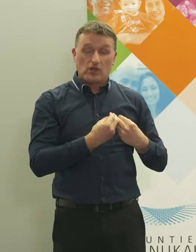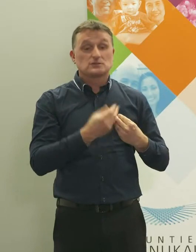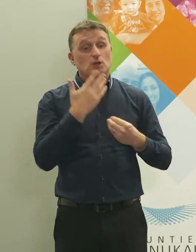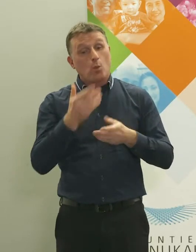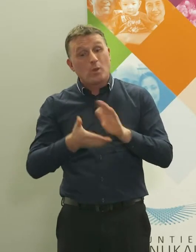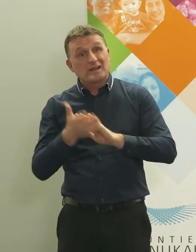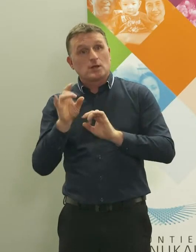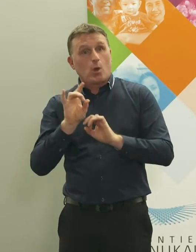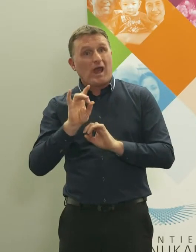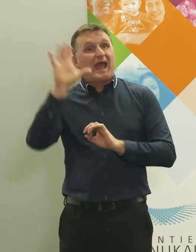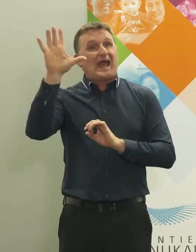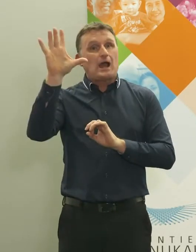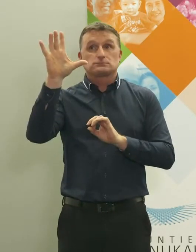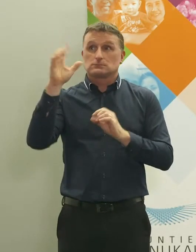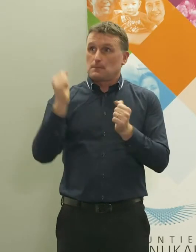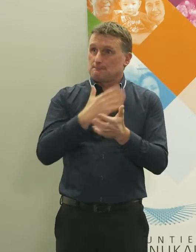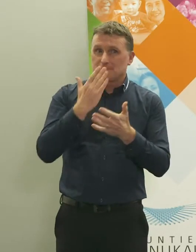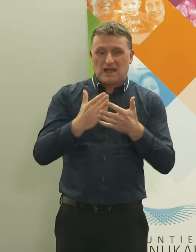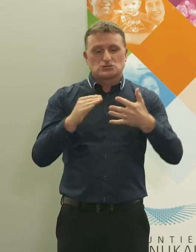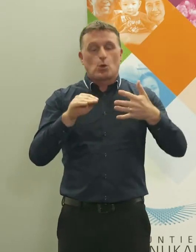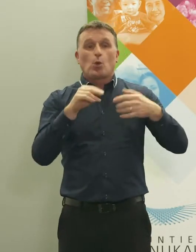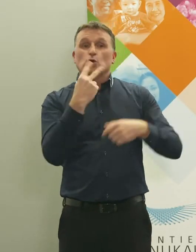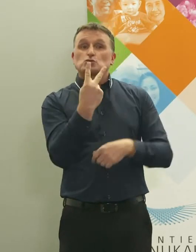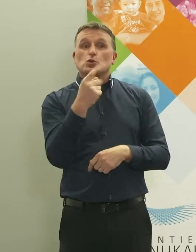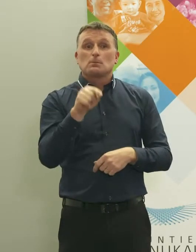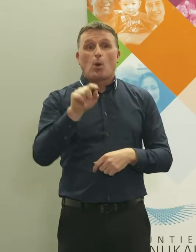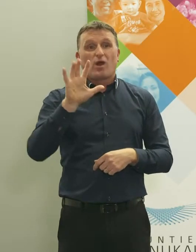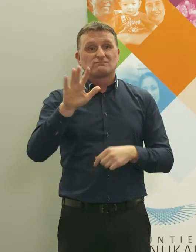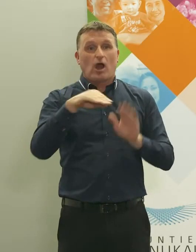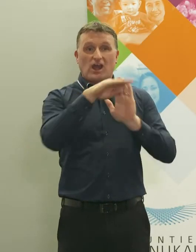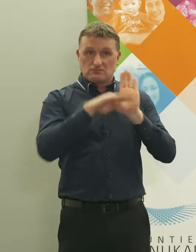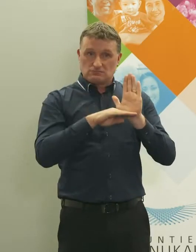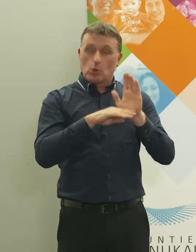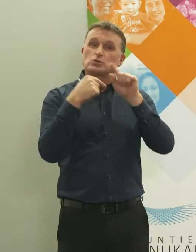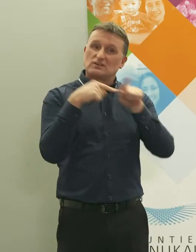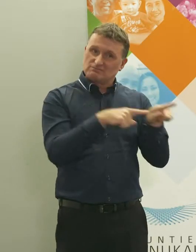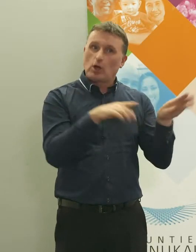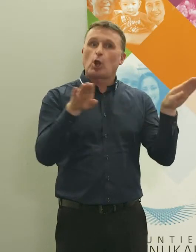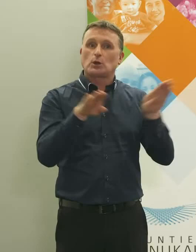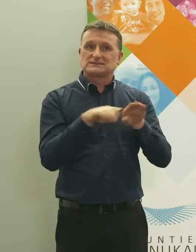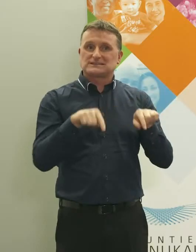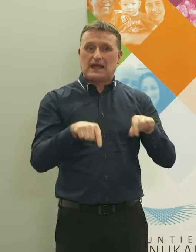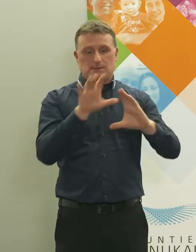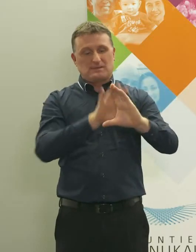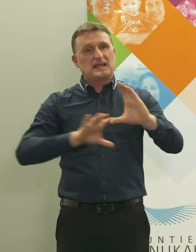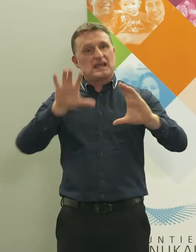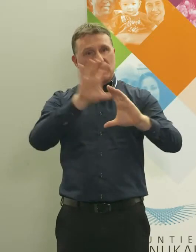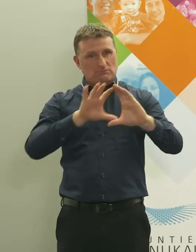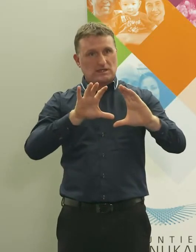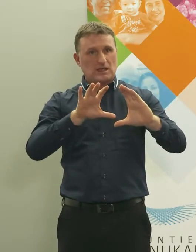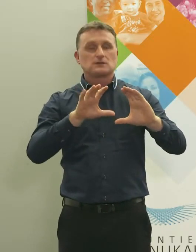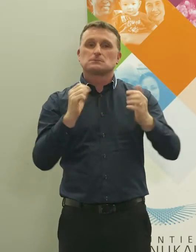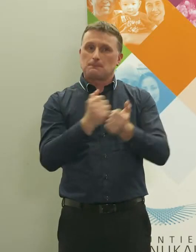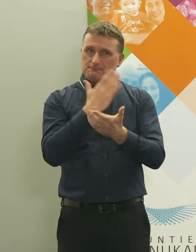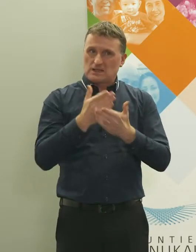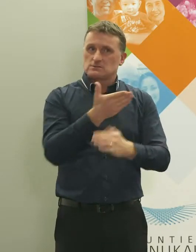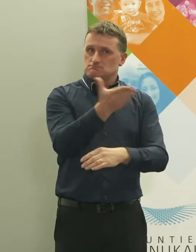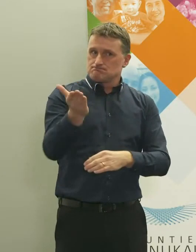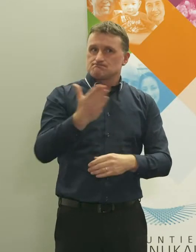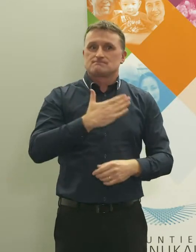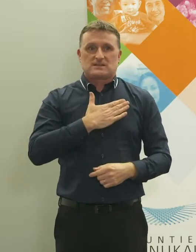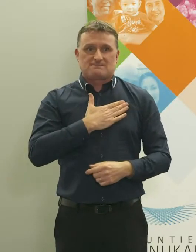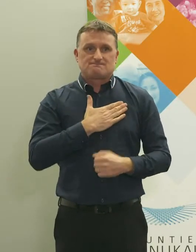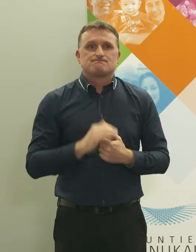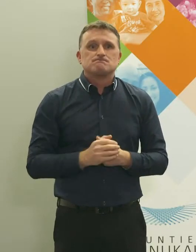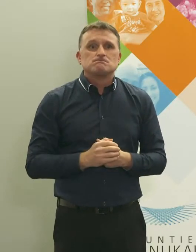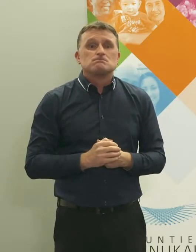you're outside of Auckland and follow those same rules that apply to you in Auckland if you are travelling outside of the region. A